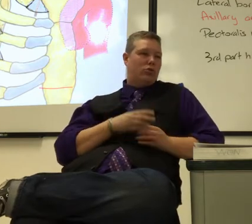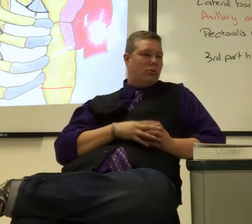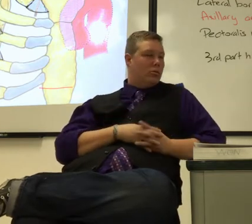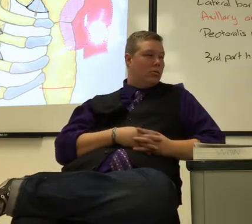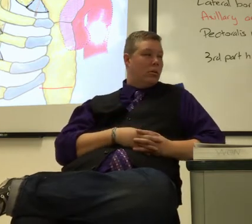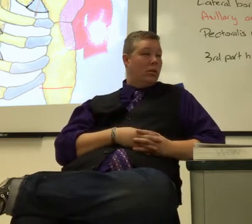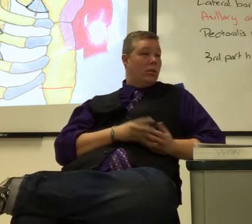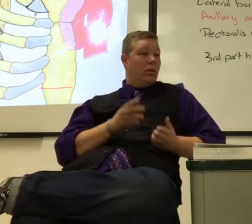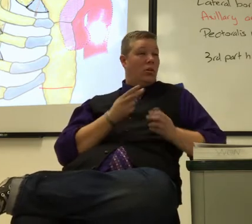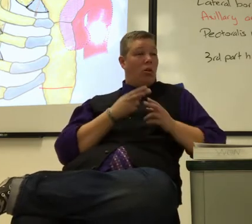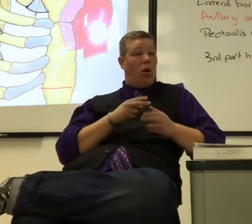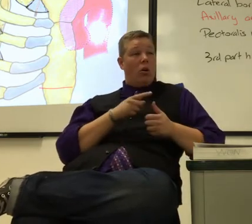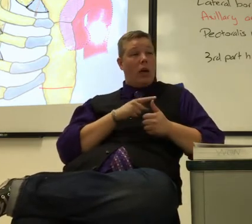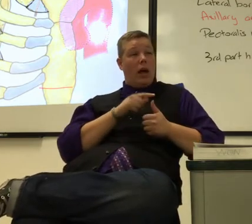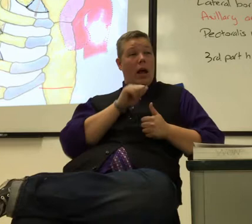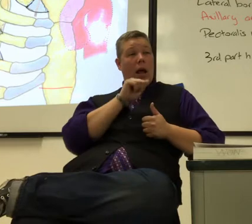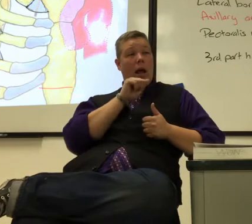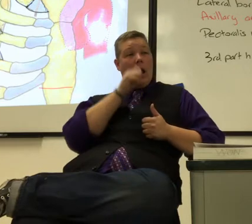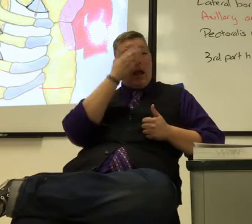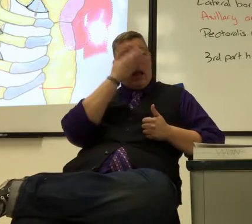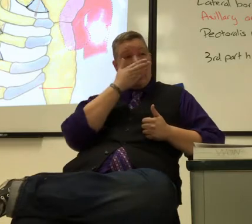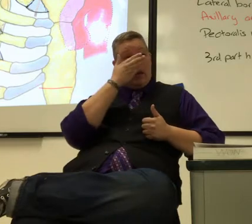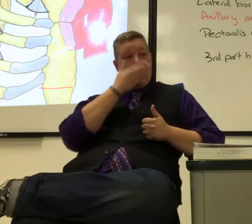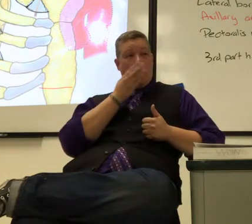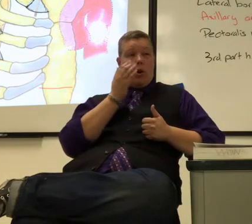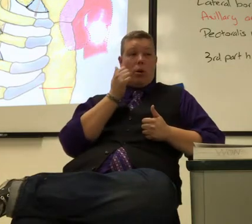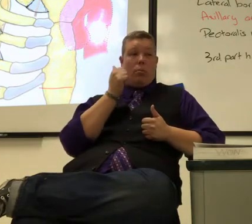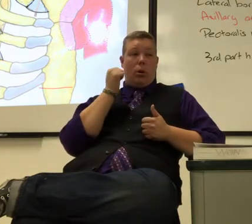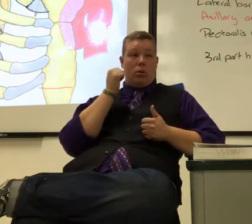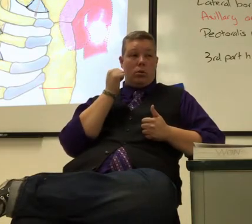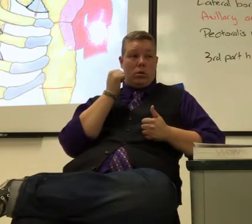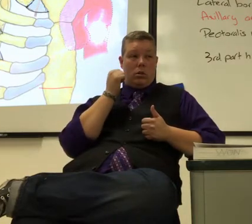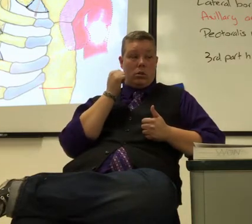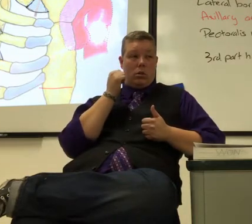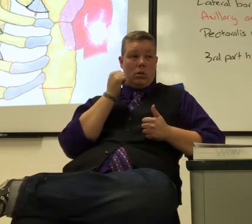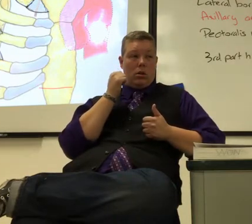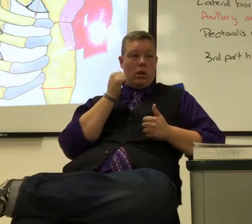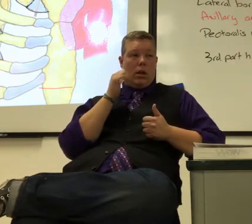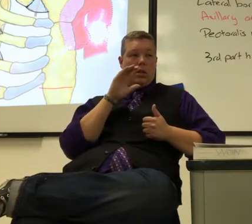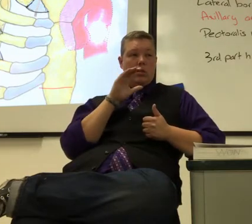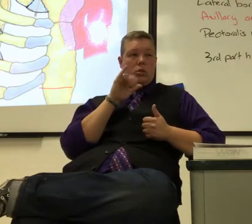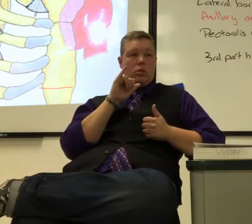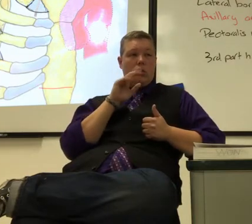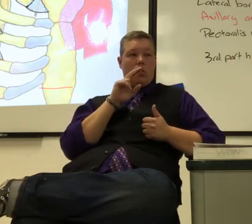They are anterior, posterior, circumflex, humeral, that's two.